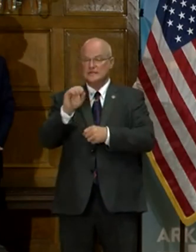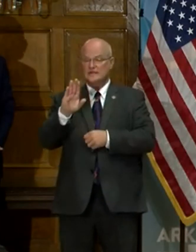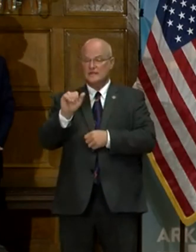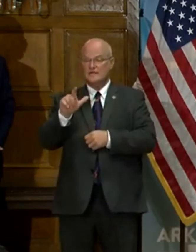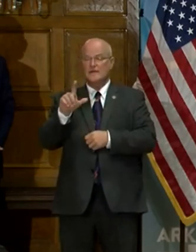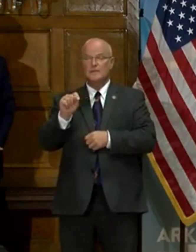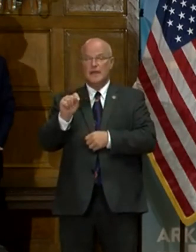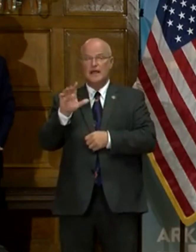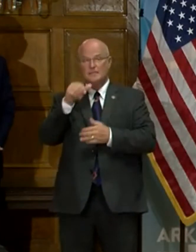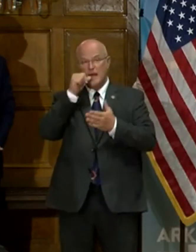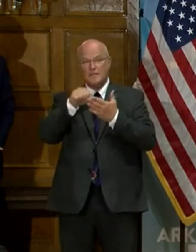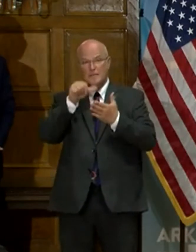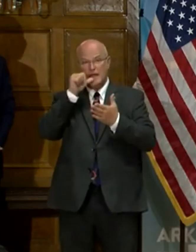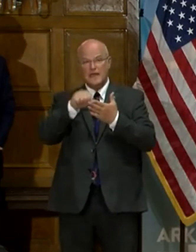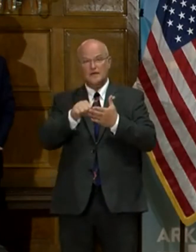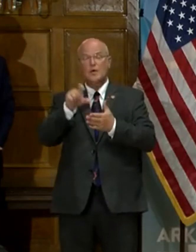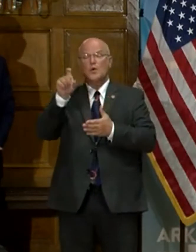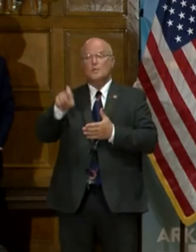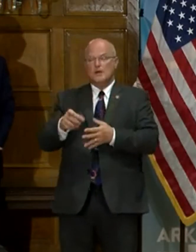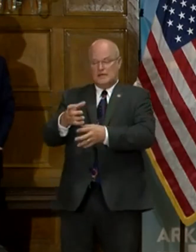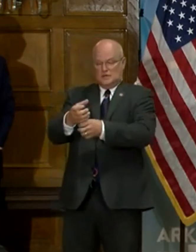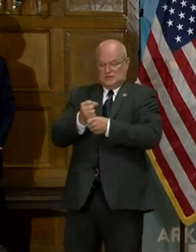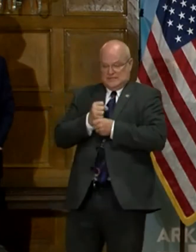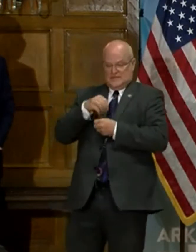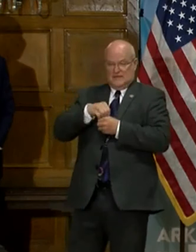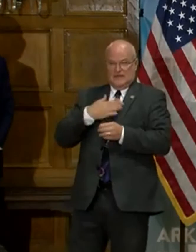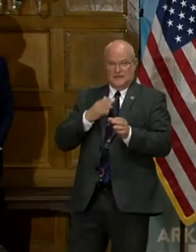by mail, your application must be received